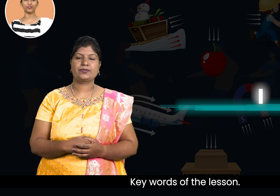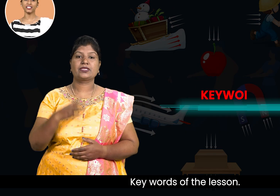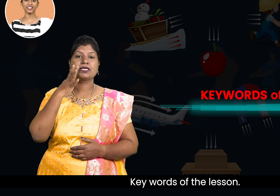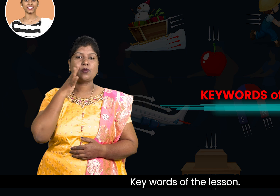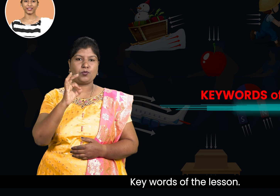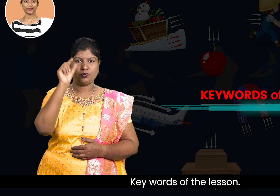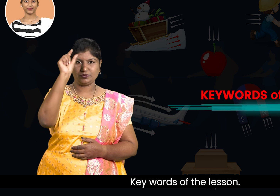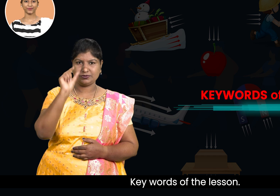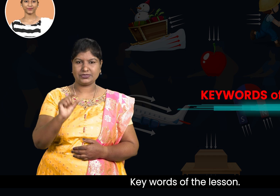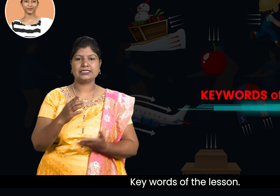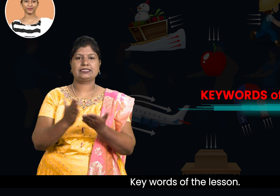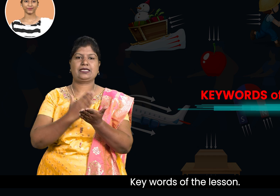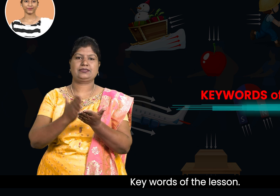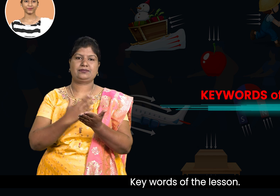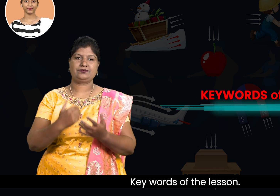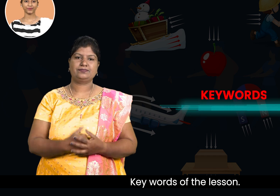Keywords of the lesson.